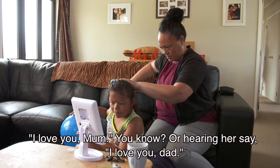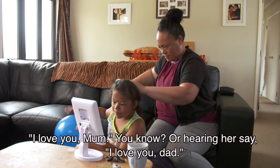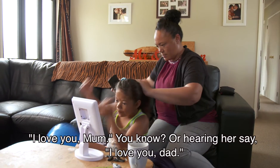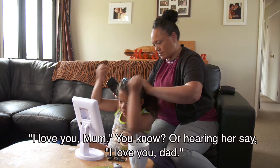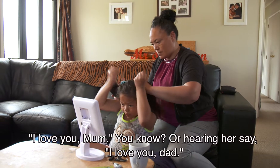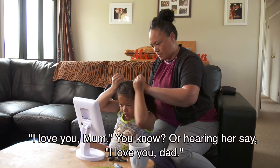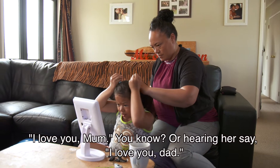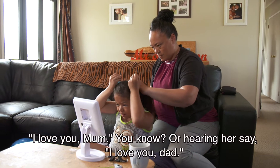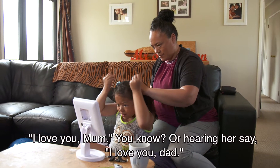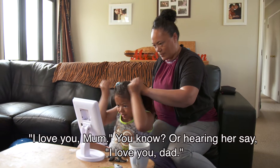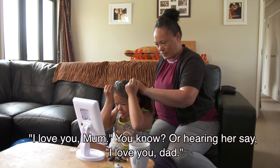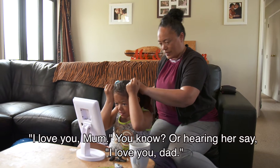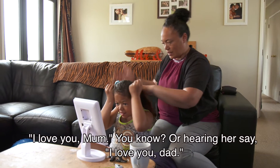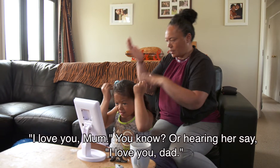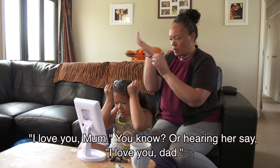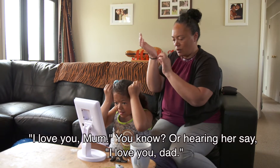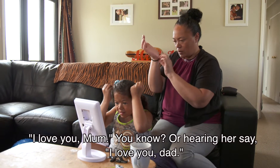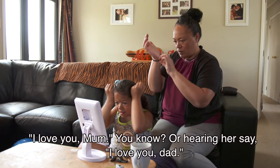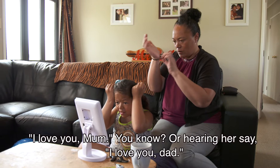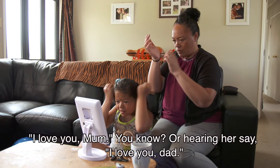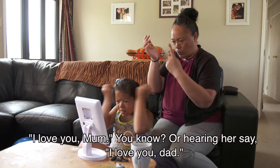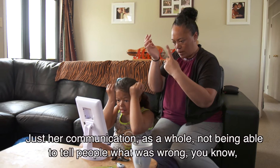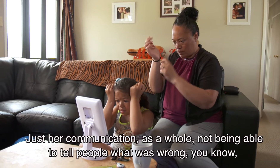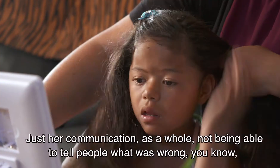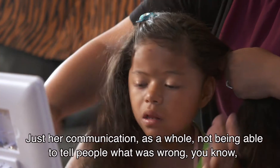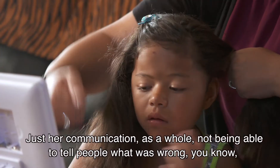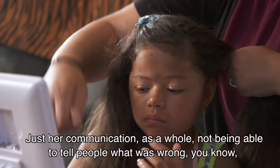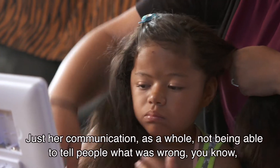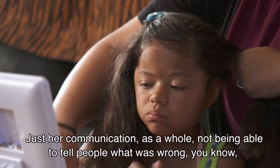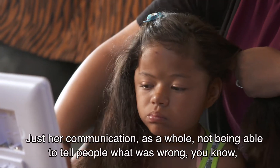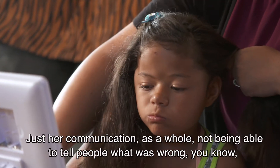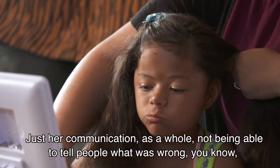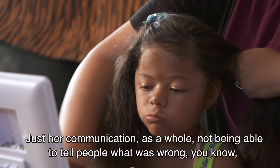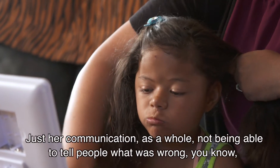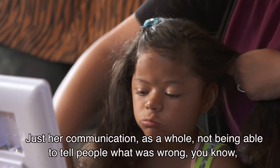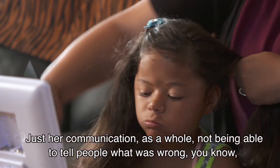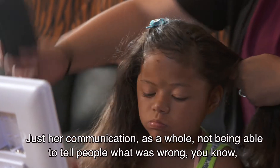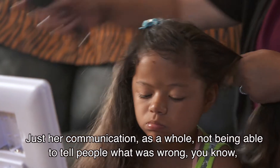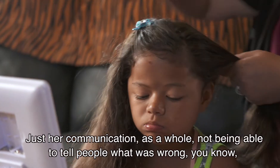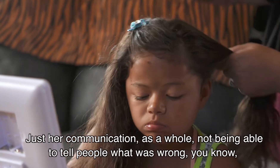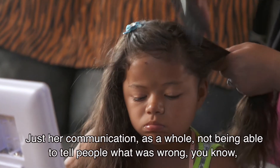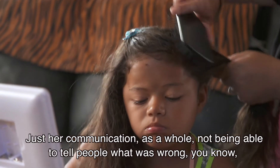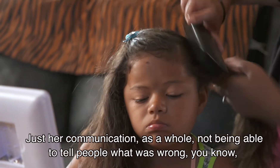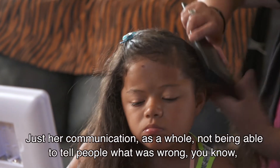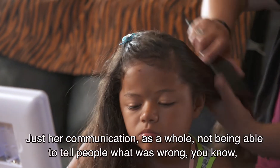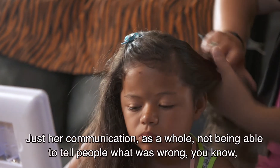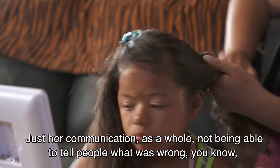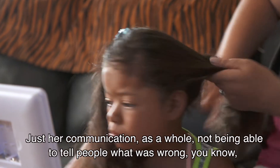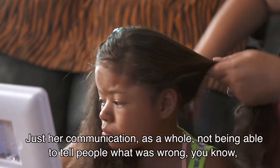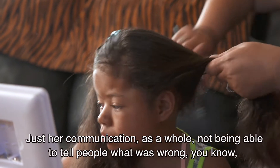Mum," you know, or hearing her say, "I love you, Dad." Just her communication as a whole, not being able to